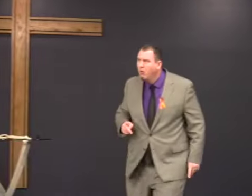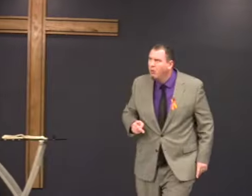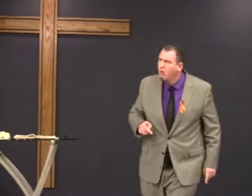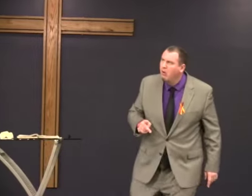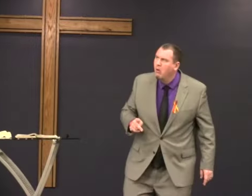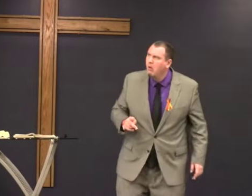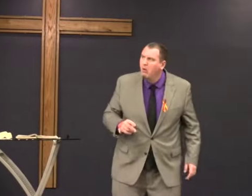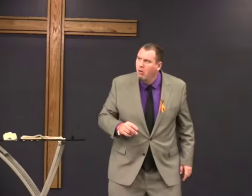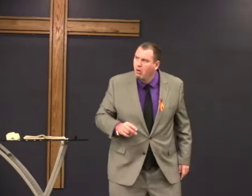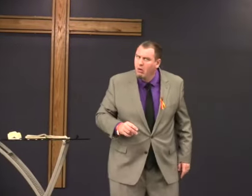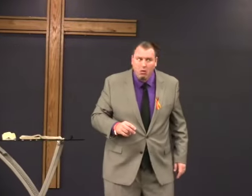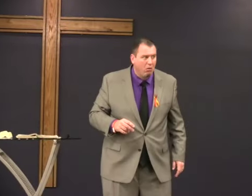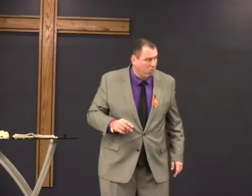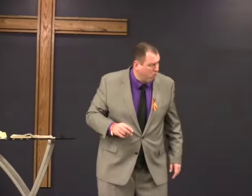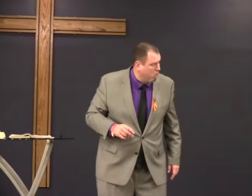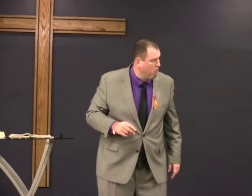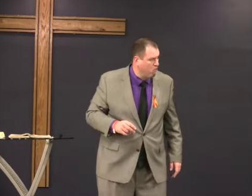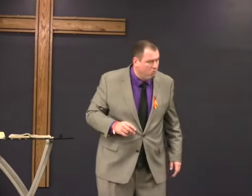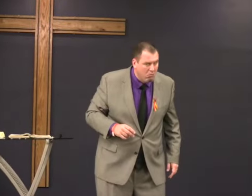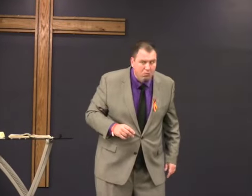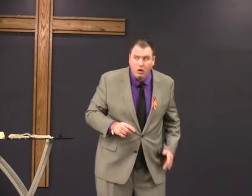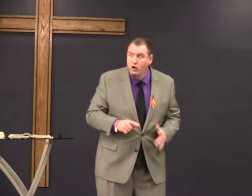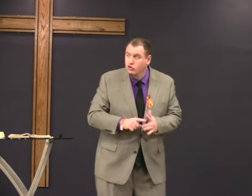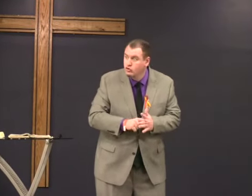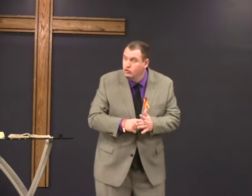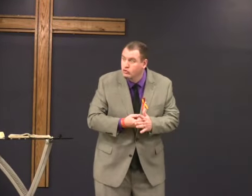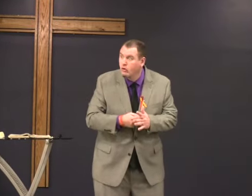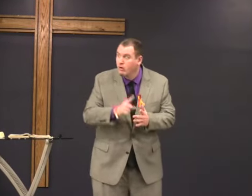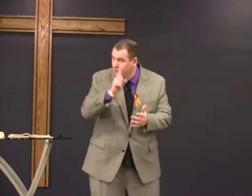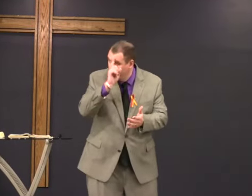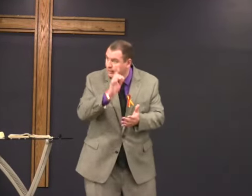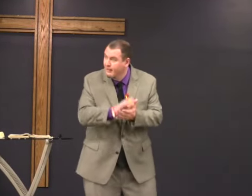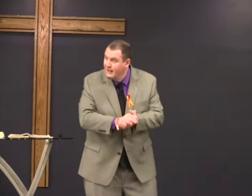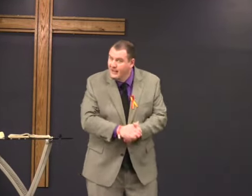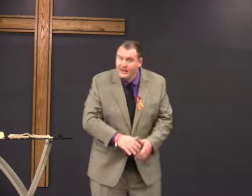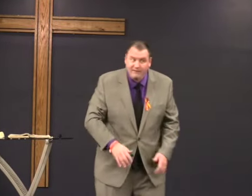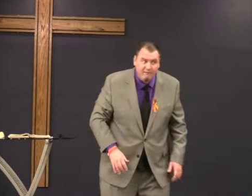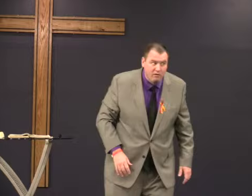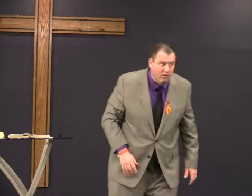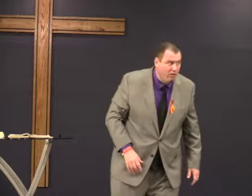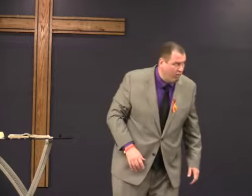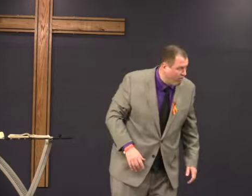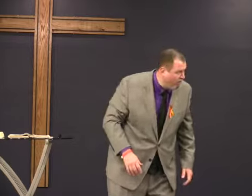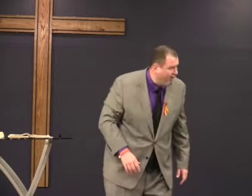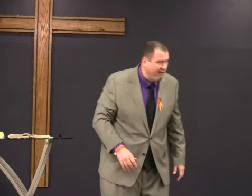And the people are listening to Nehemiah, and they start believing him.